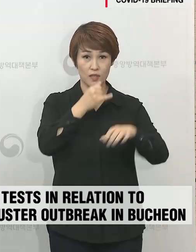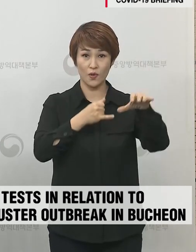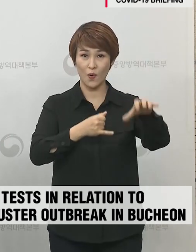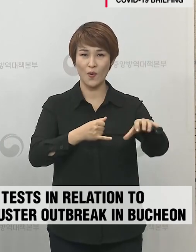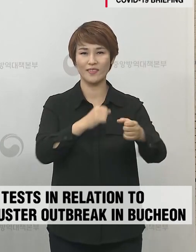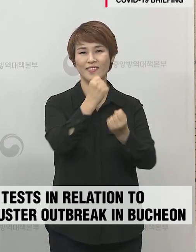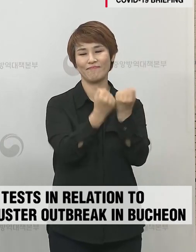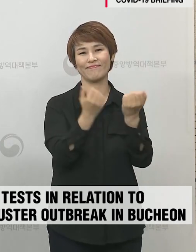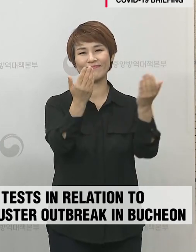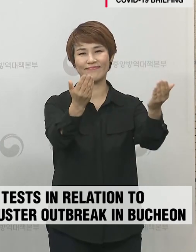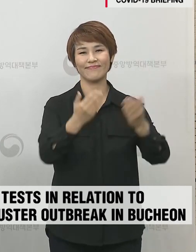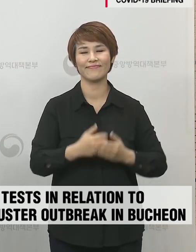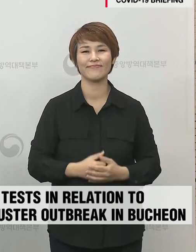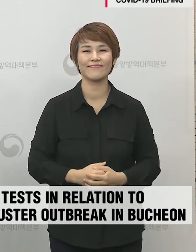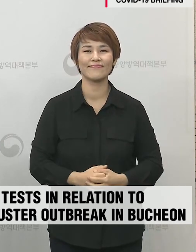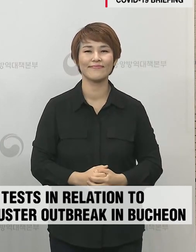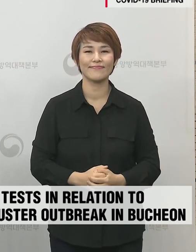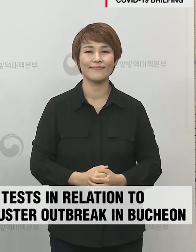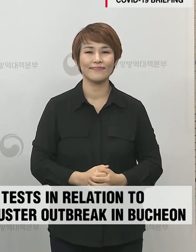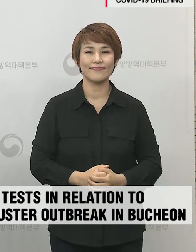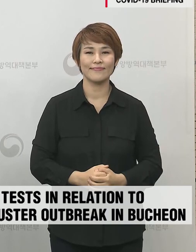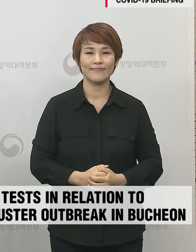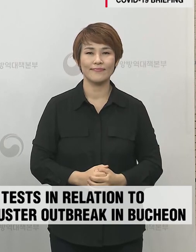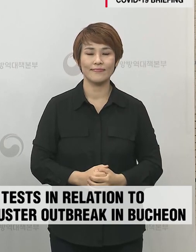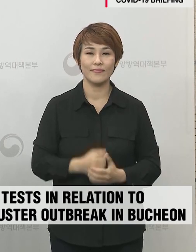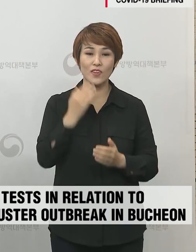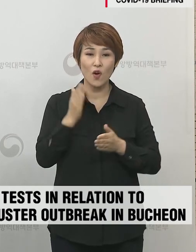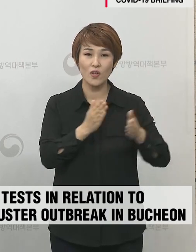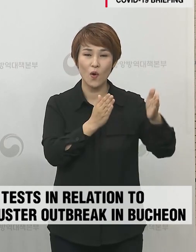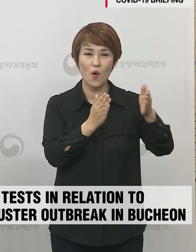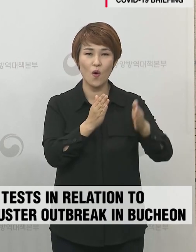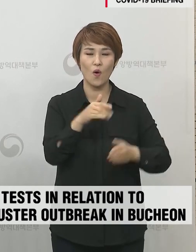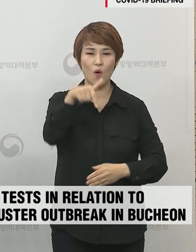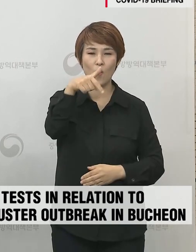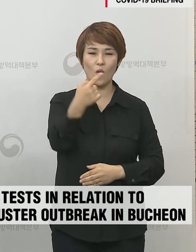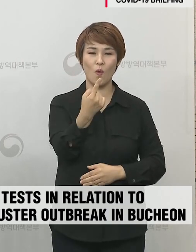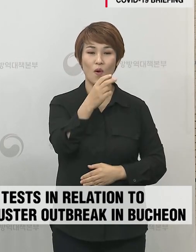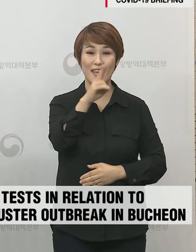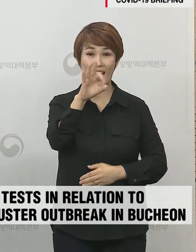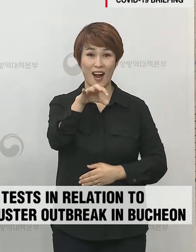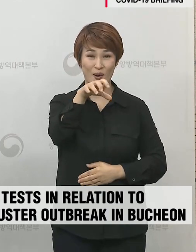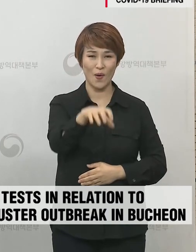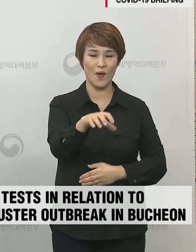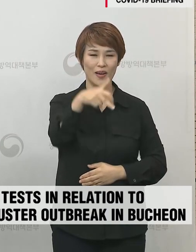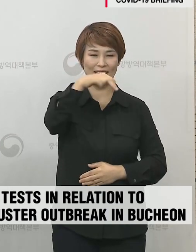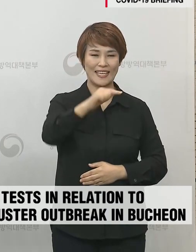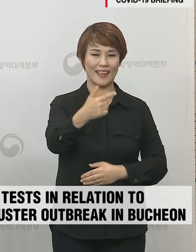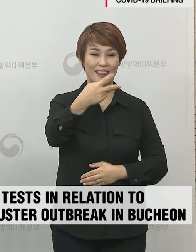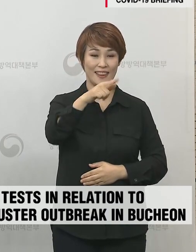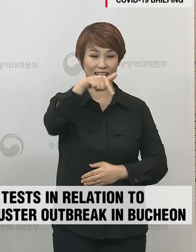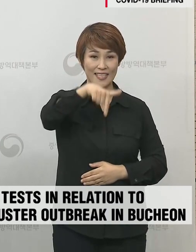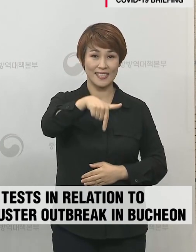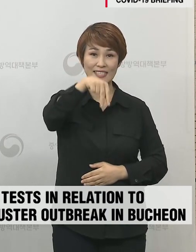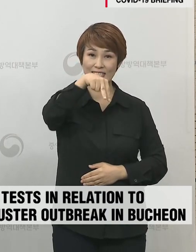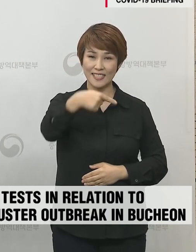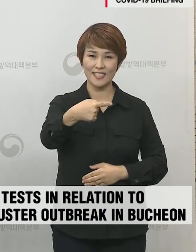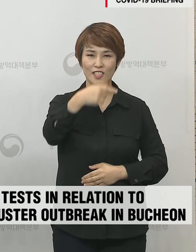contact testing. Here are some of the model cases that have complied with